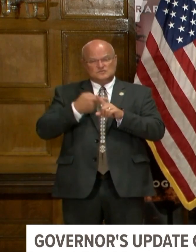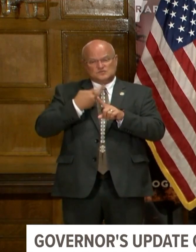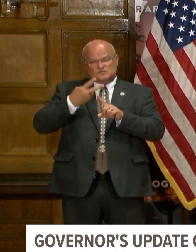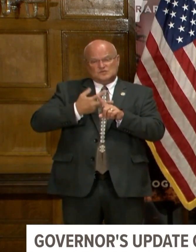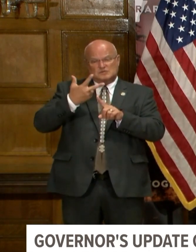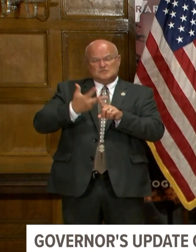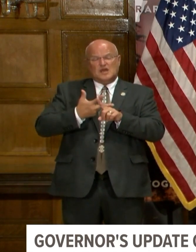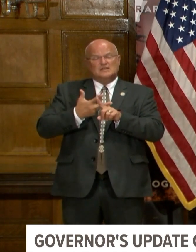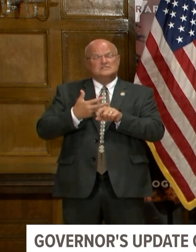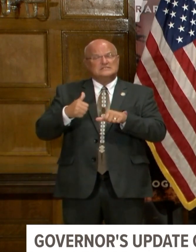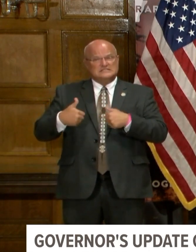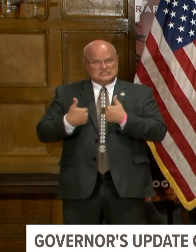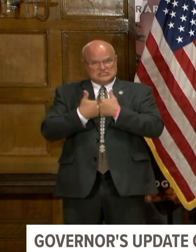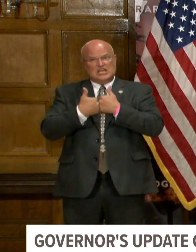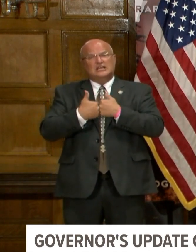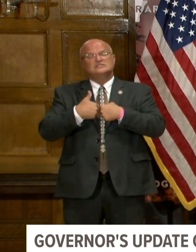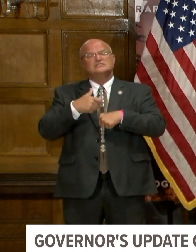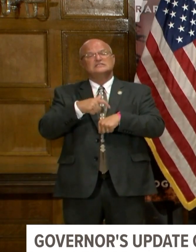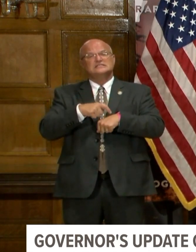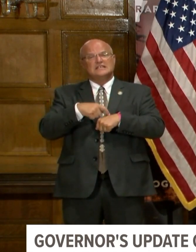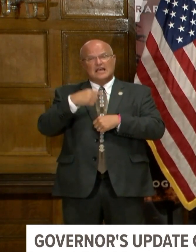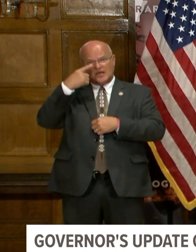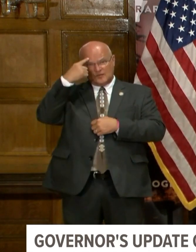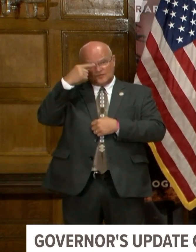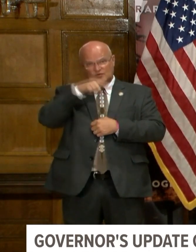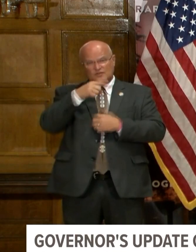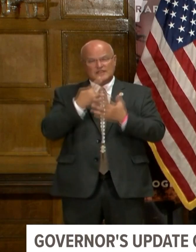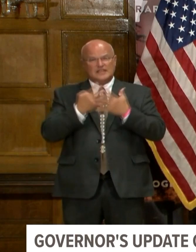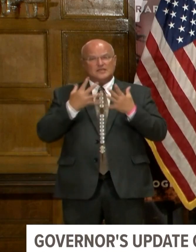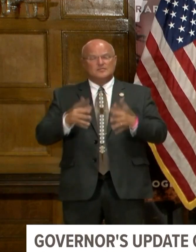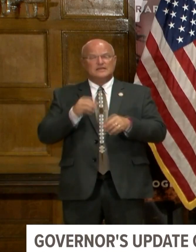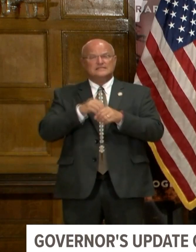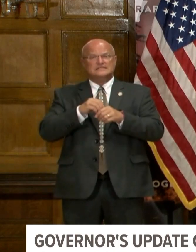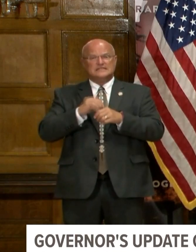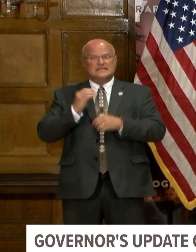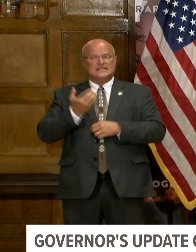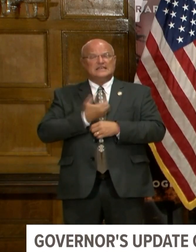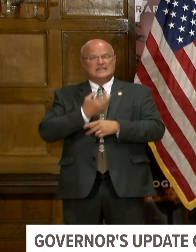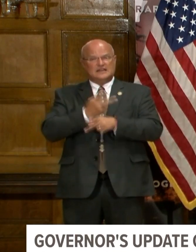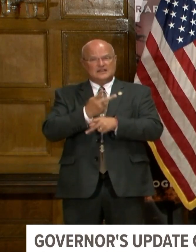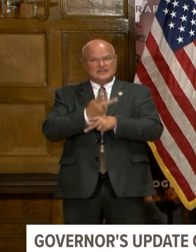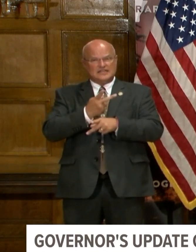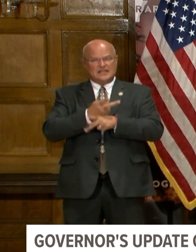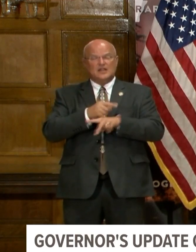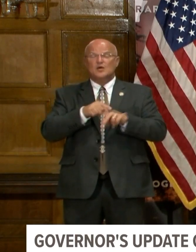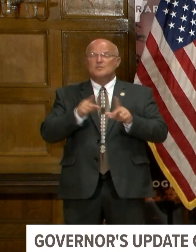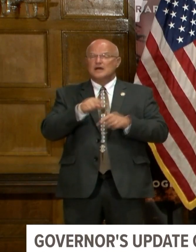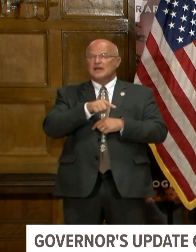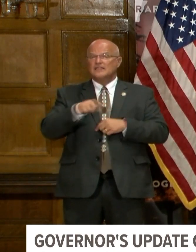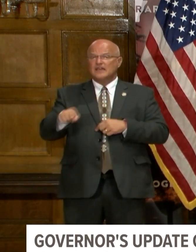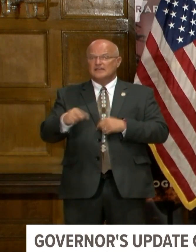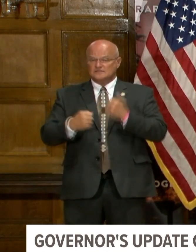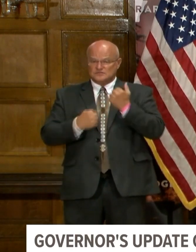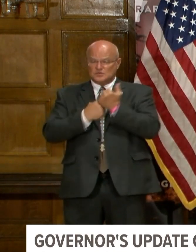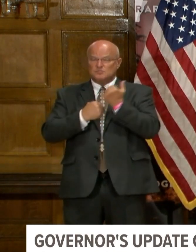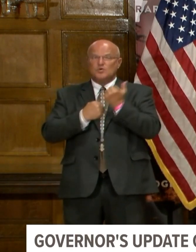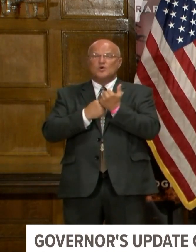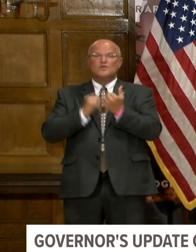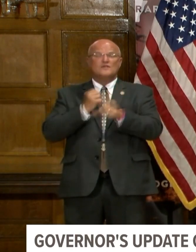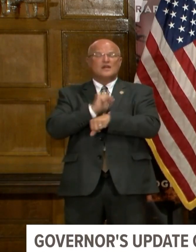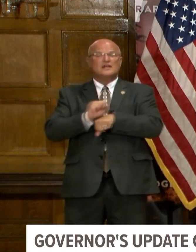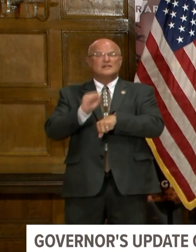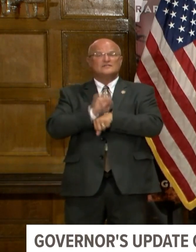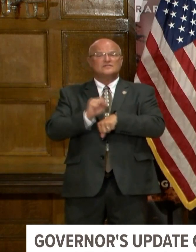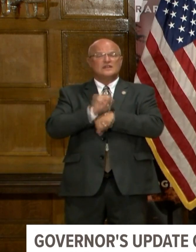months, it has been a challenging time for that inmates within our care and custody, but they have been supportive of our efforts